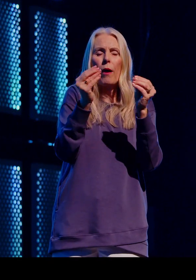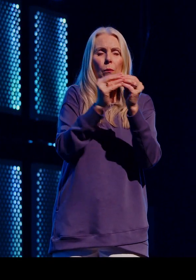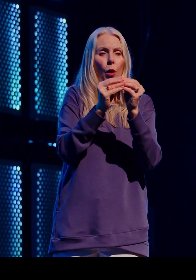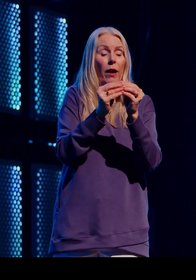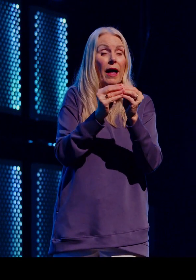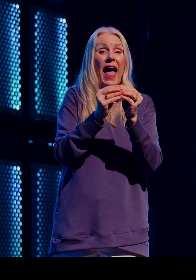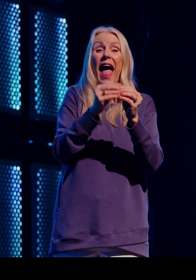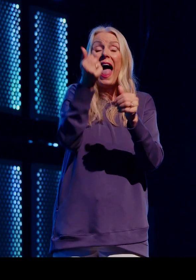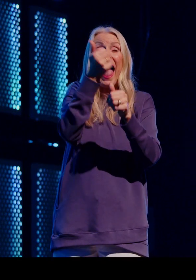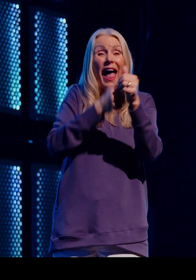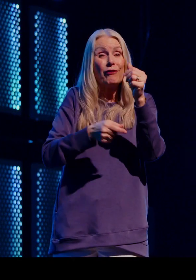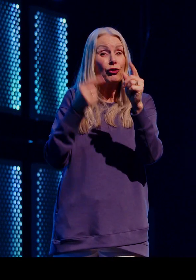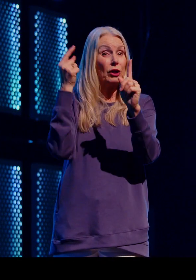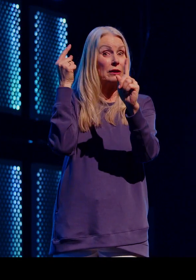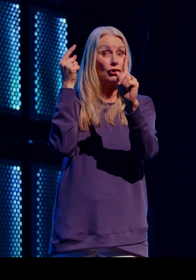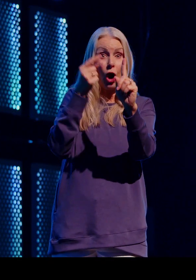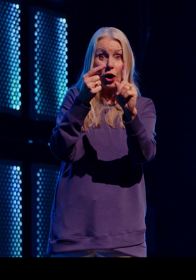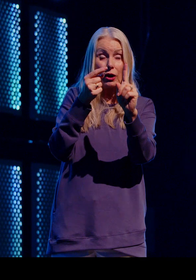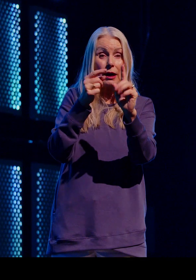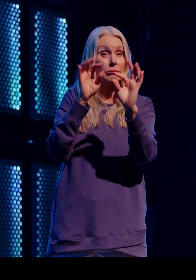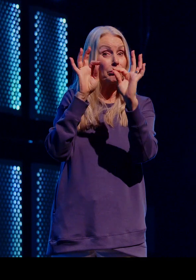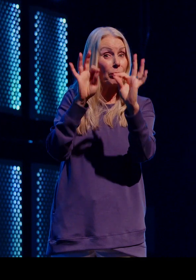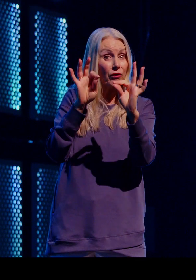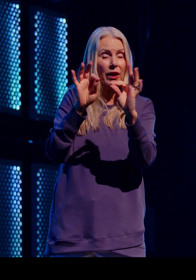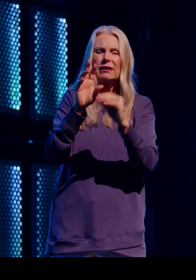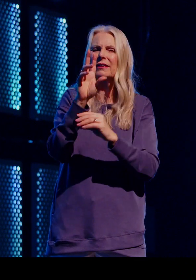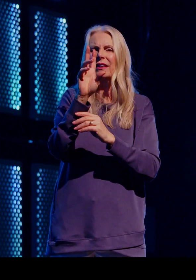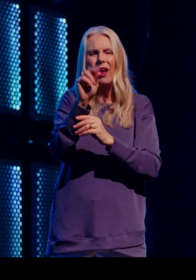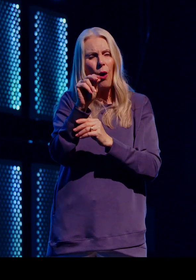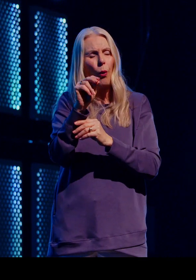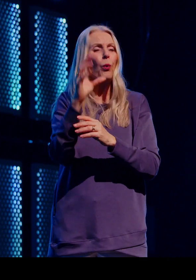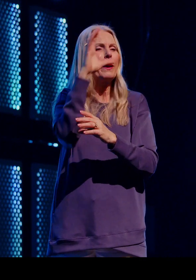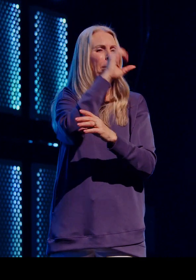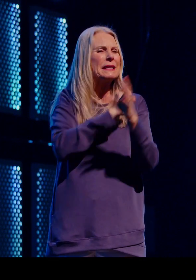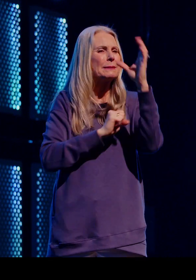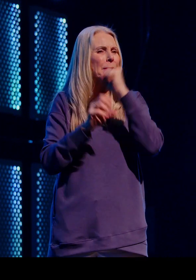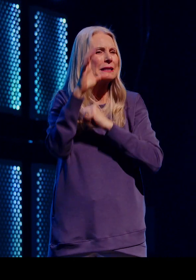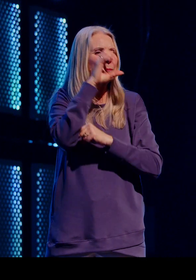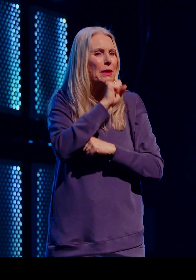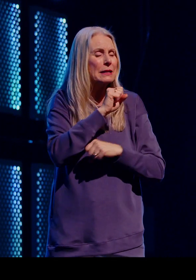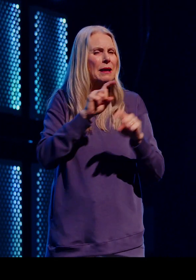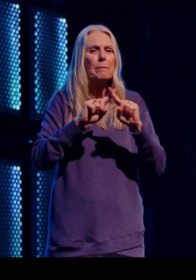point? No, we miss it every now and then, but that is the aim of our church. We want to be a faithful, humble church